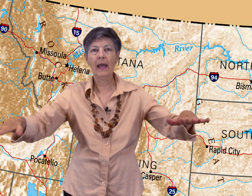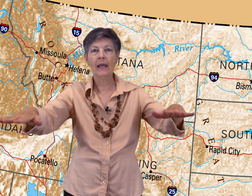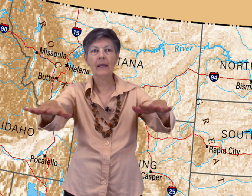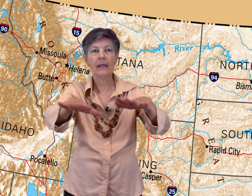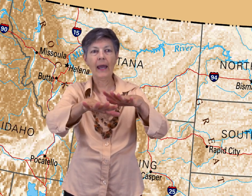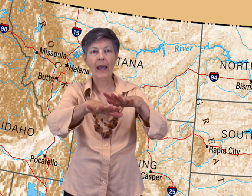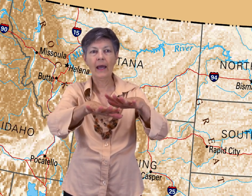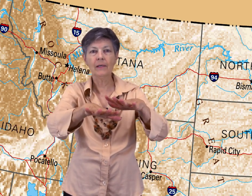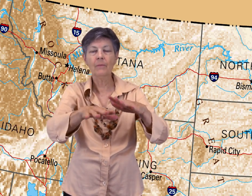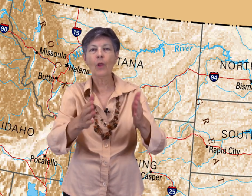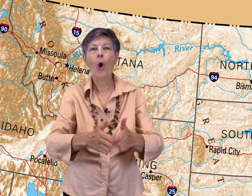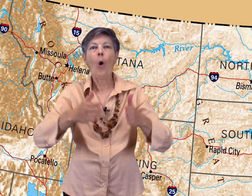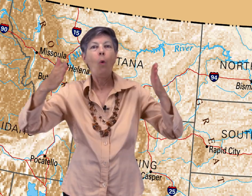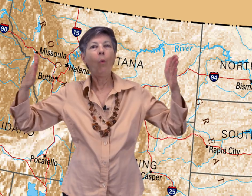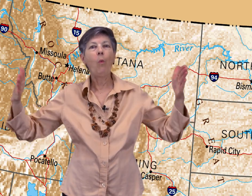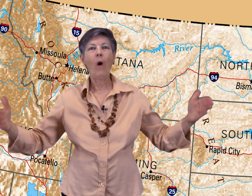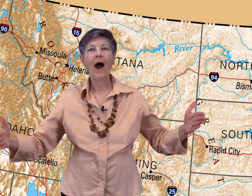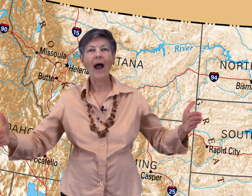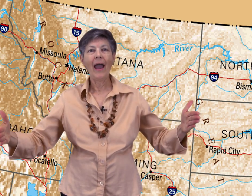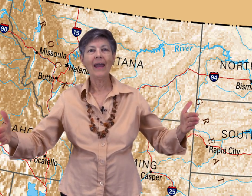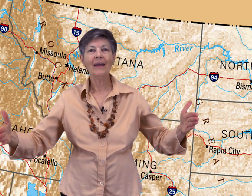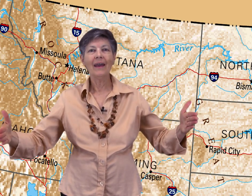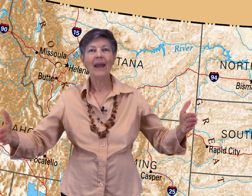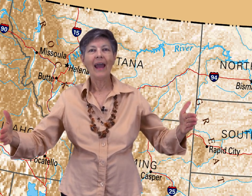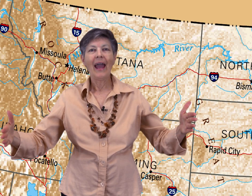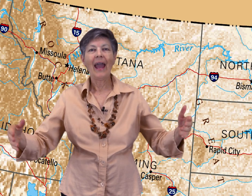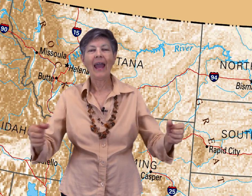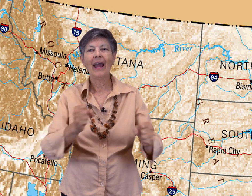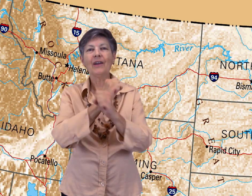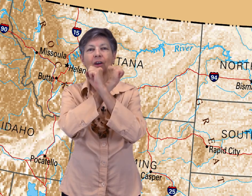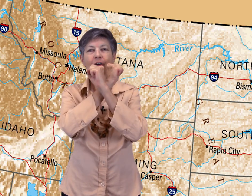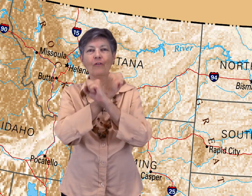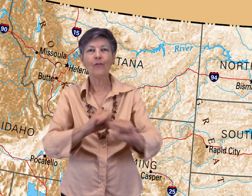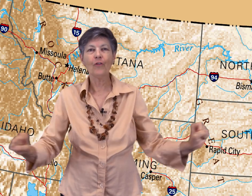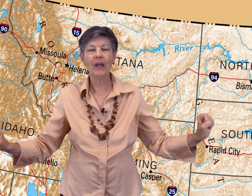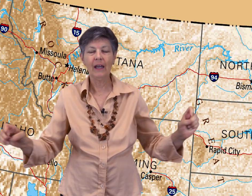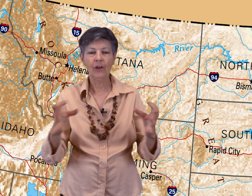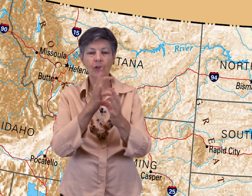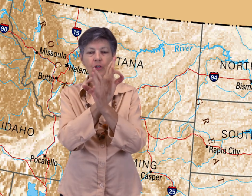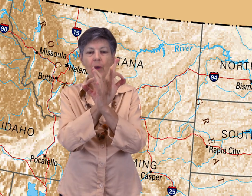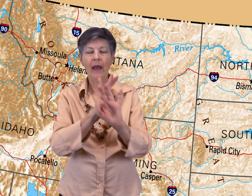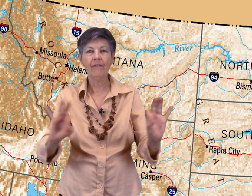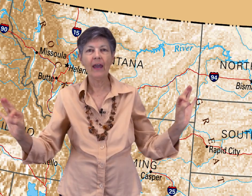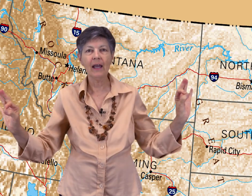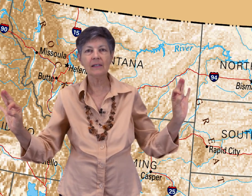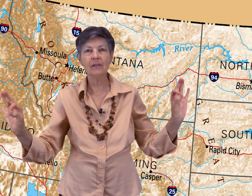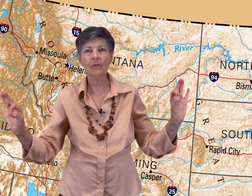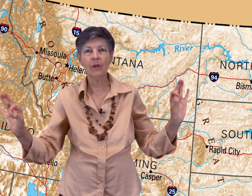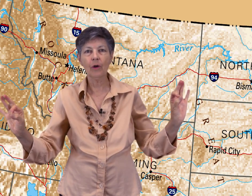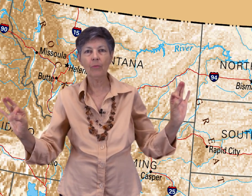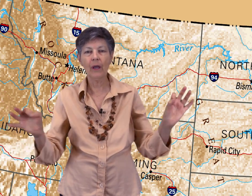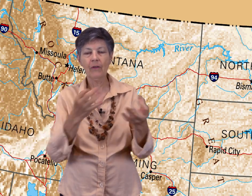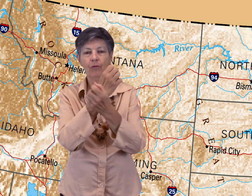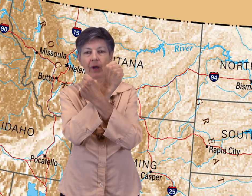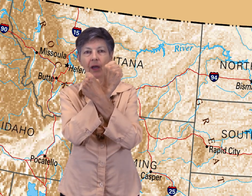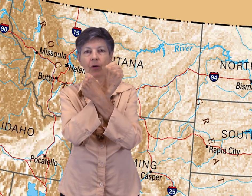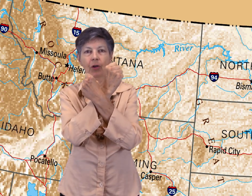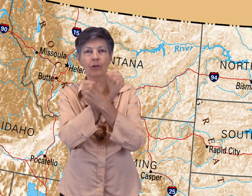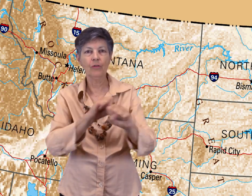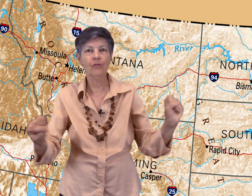and land, wide and free. Now you can do F hands that are breaking free, or you can do